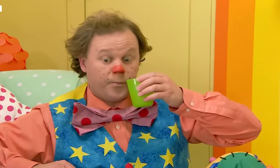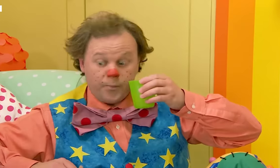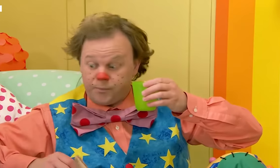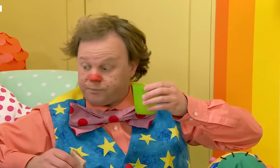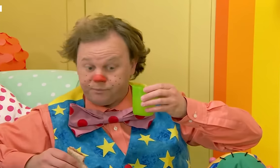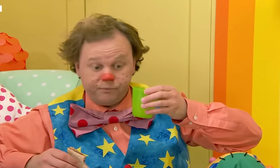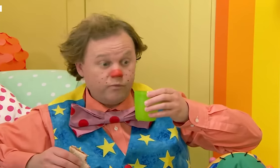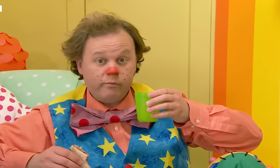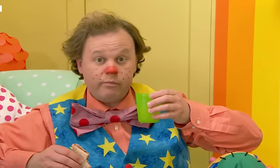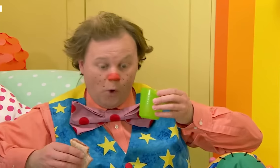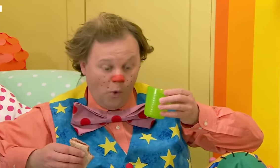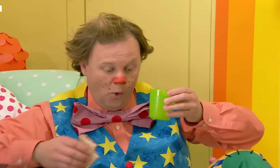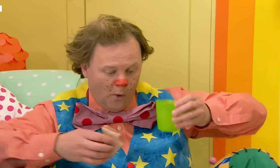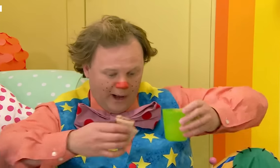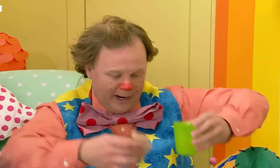us, Mr. Tumble?